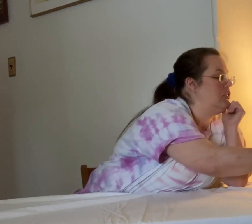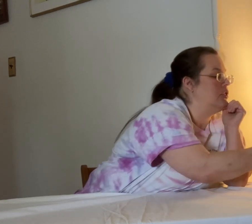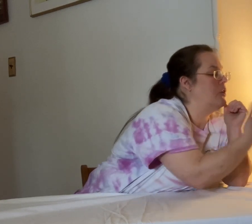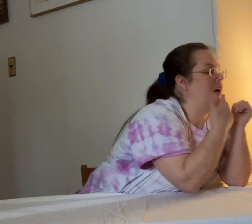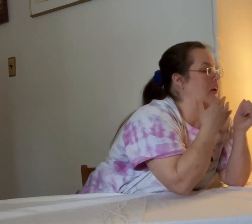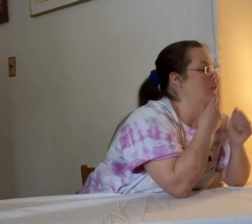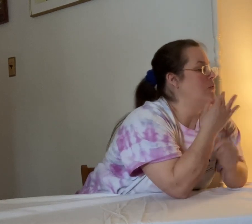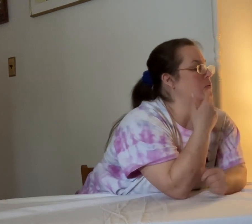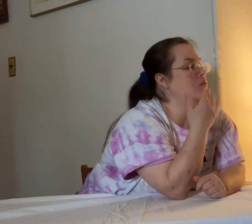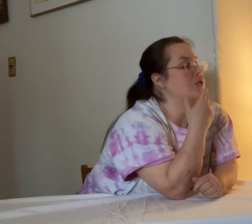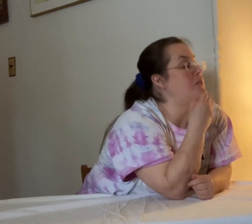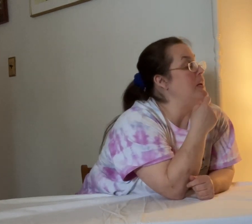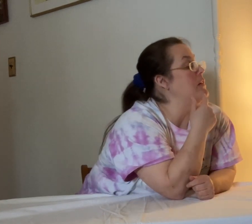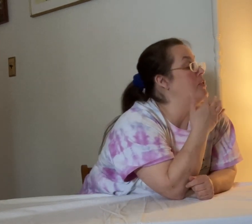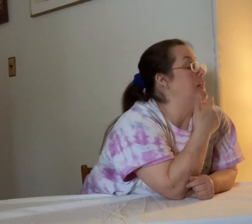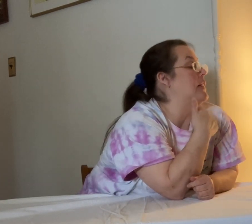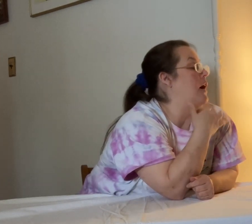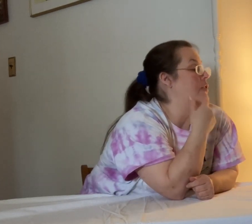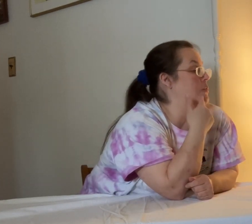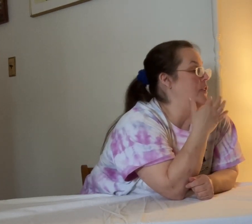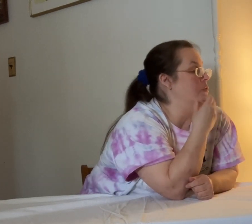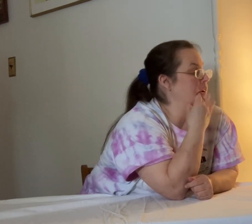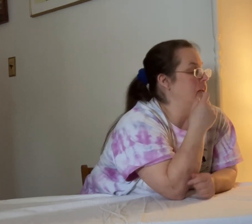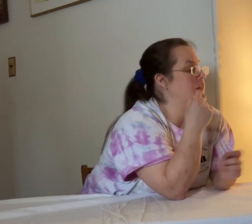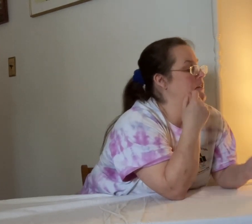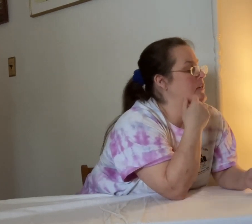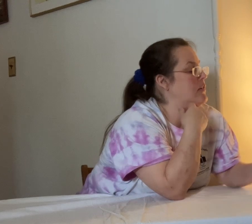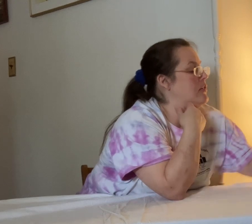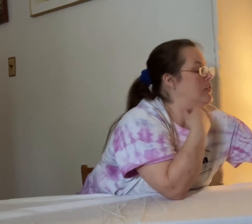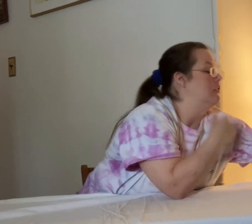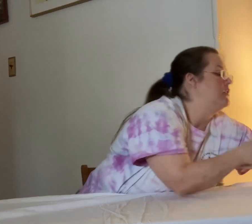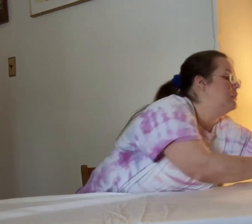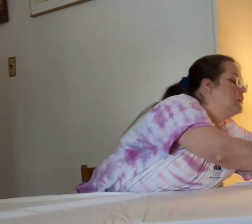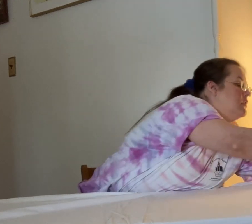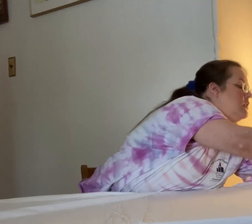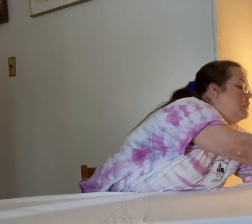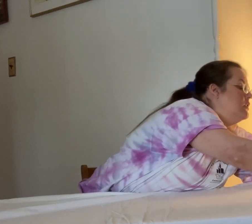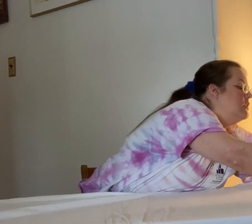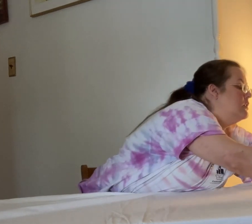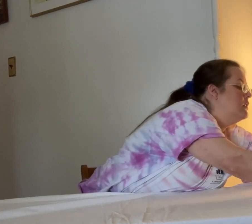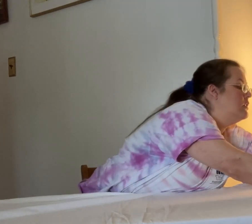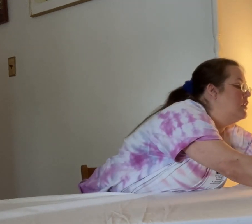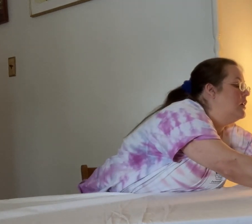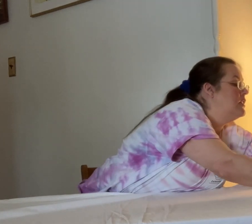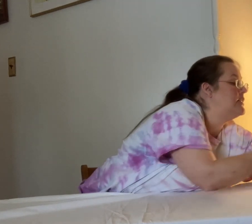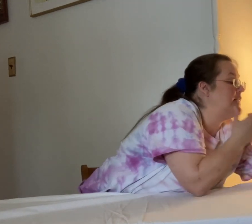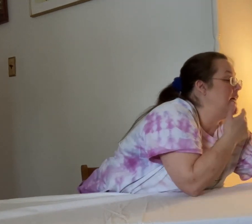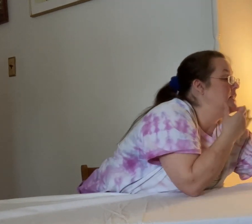Go ahead. Speak a little bit louder when you read. Which one? The second